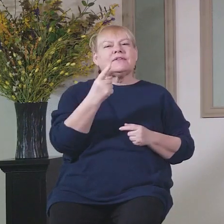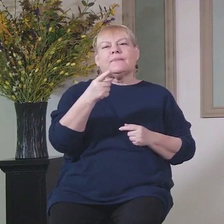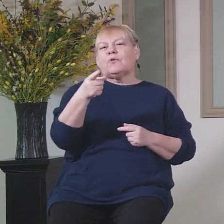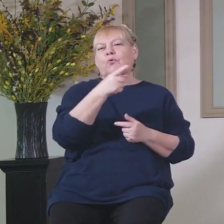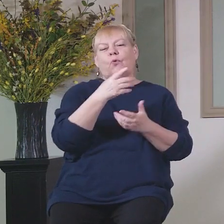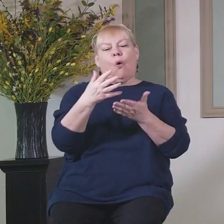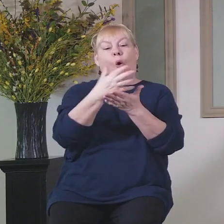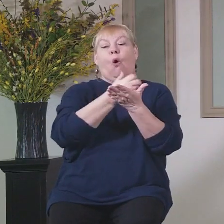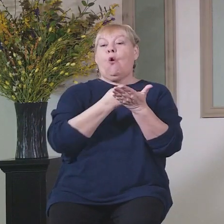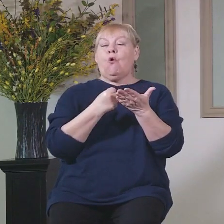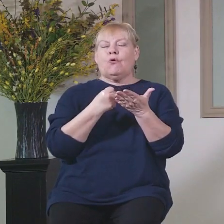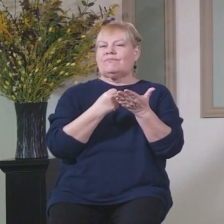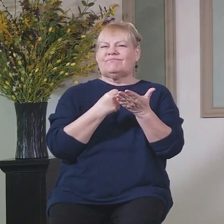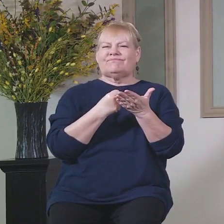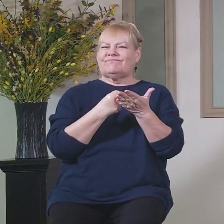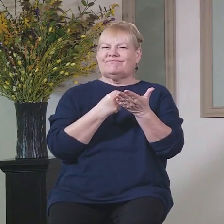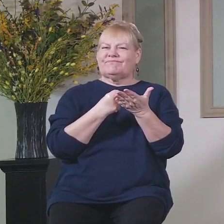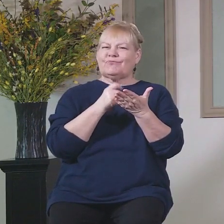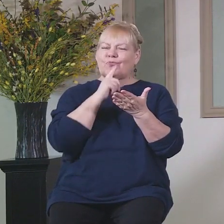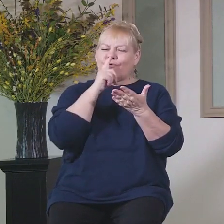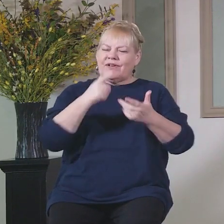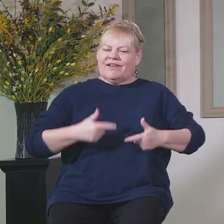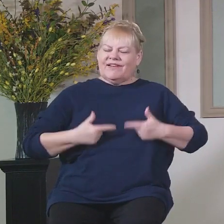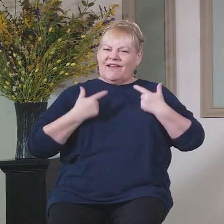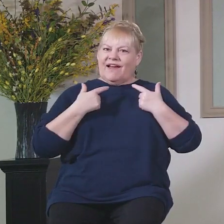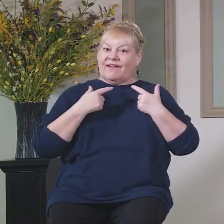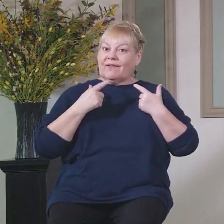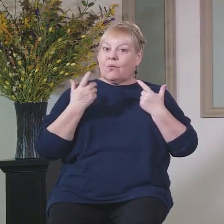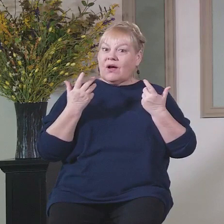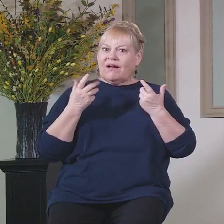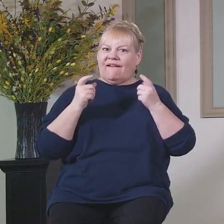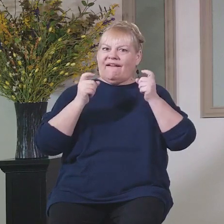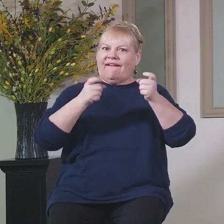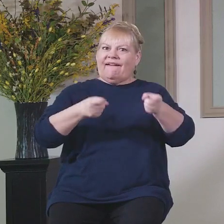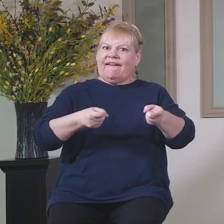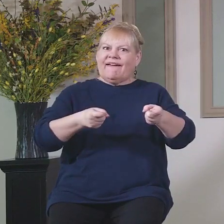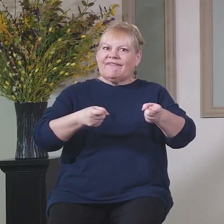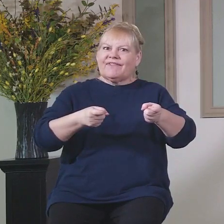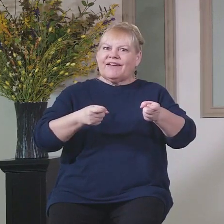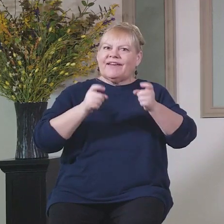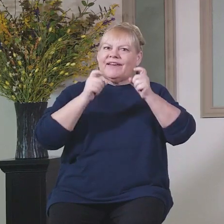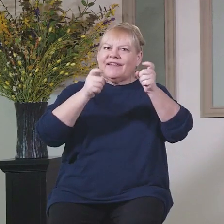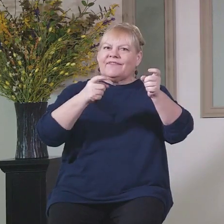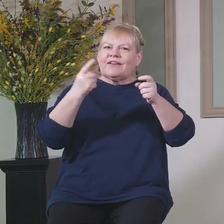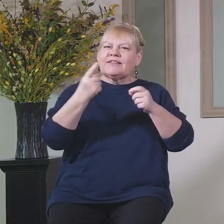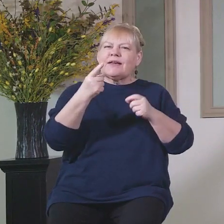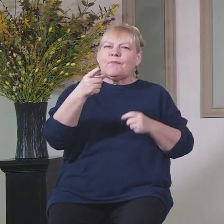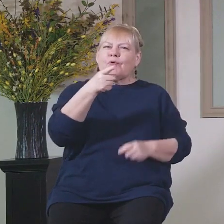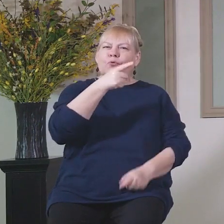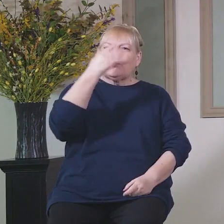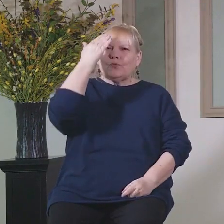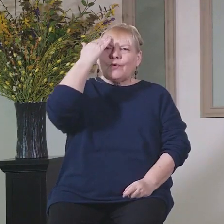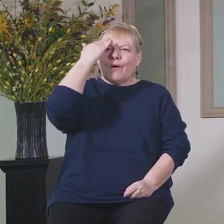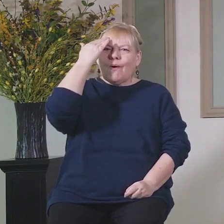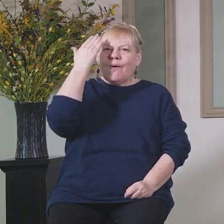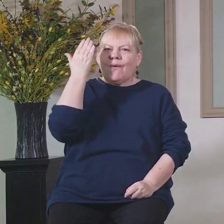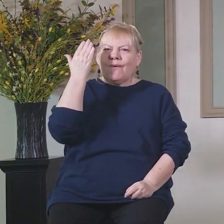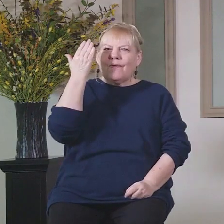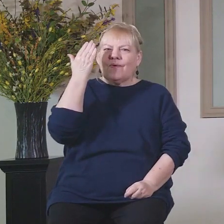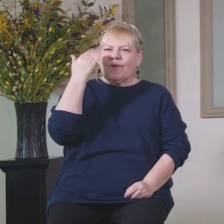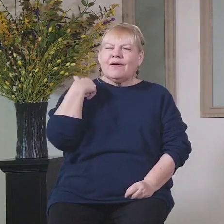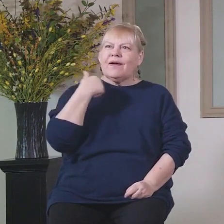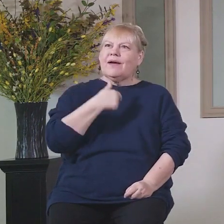earn. Real life is a gift. It's someone you know. And